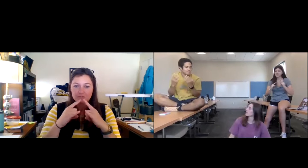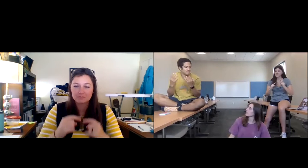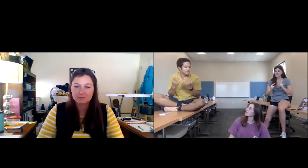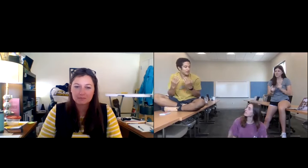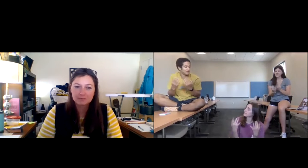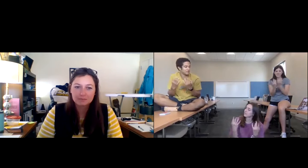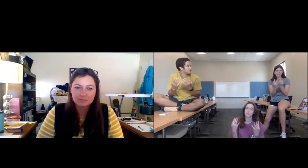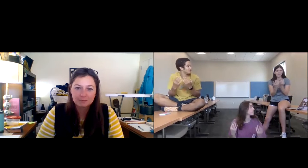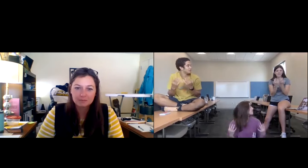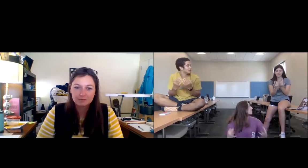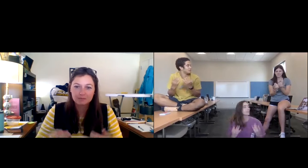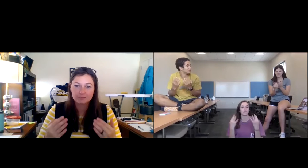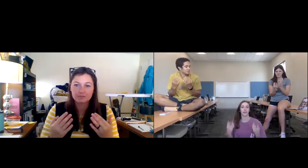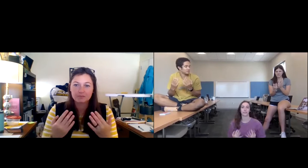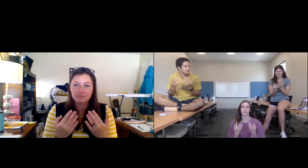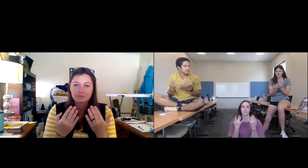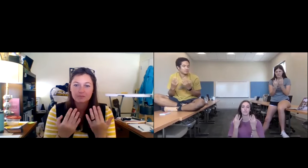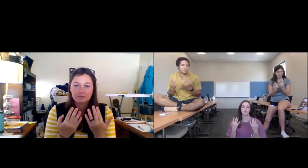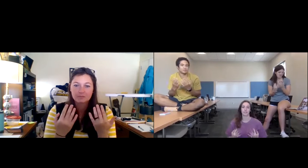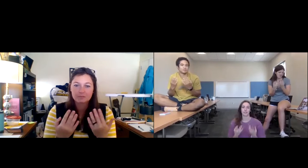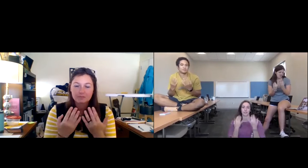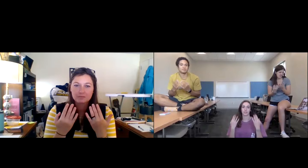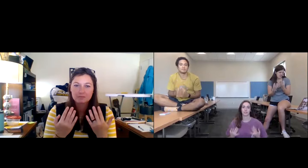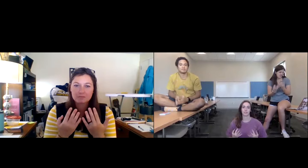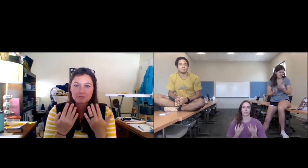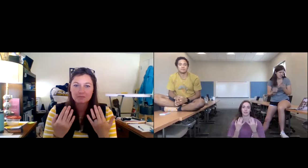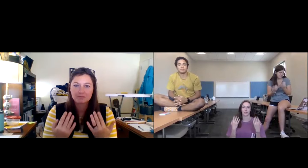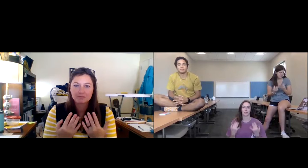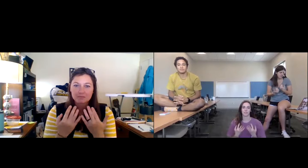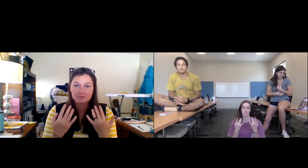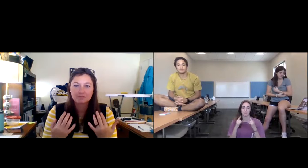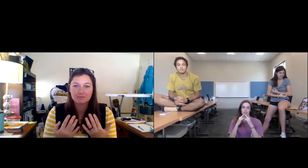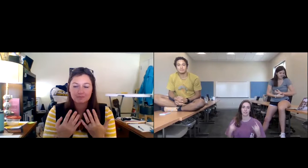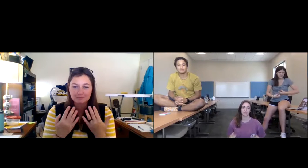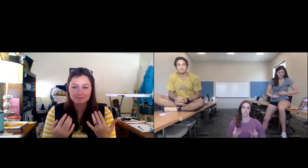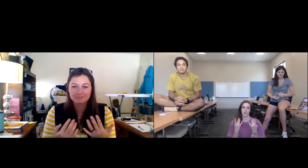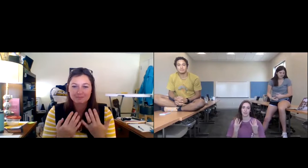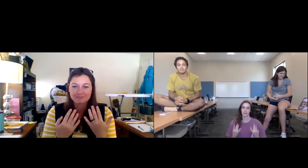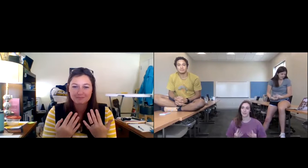fire, Let's get, yeah. fire. Kind of like the flames coming up. Compound word here.